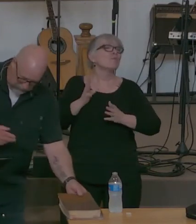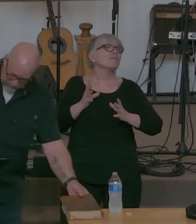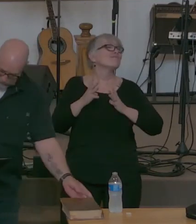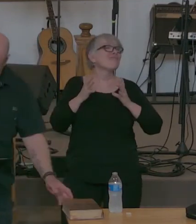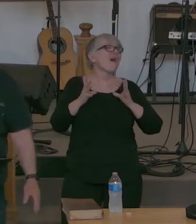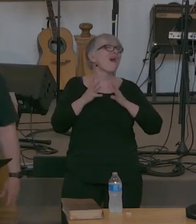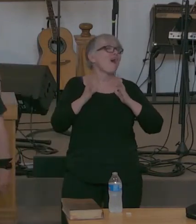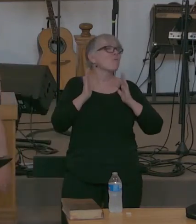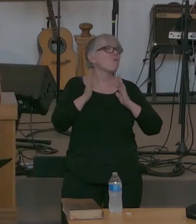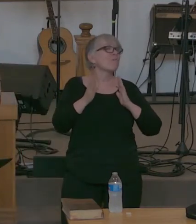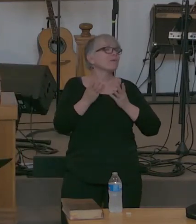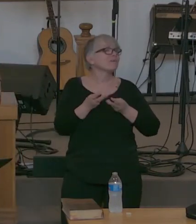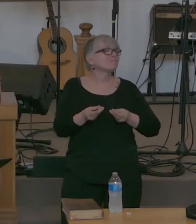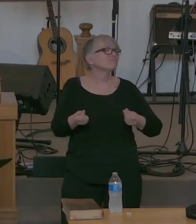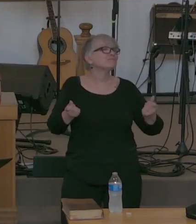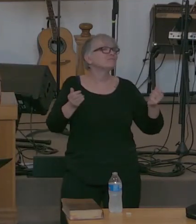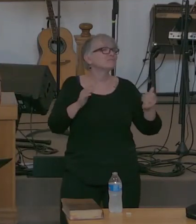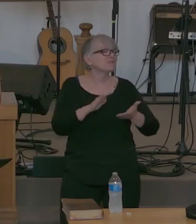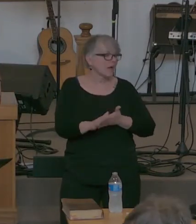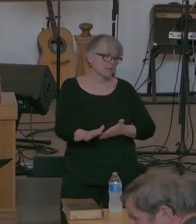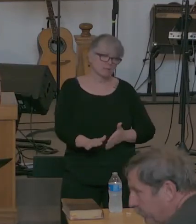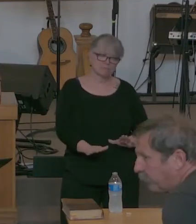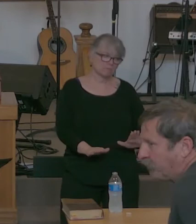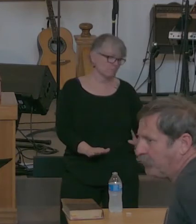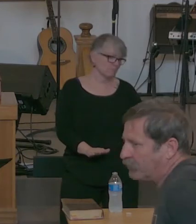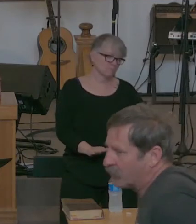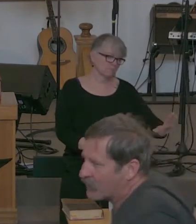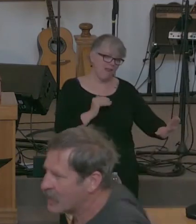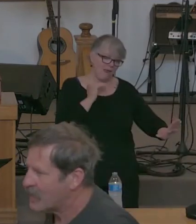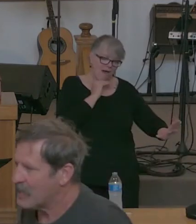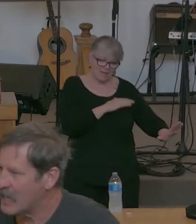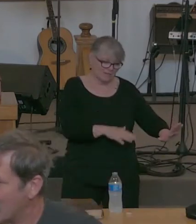I keep thinking of this story.